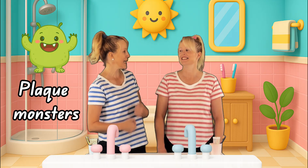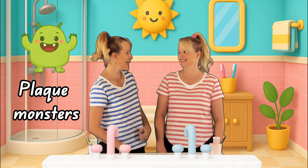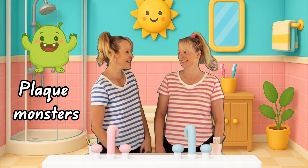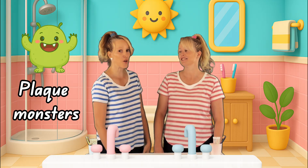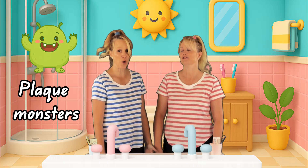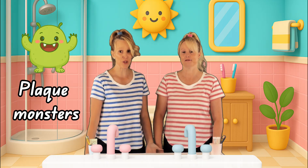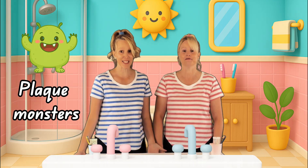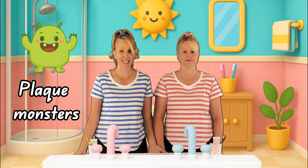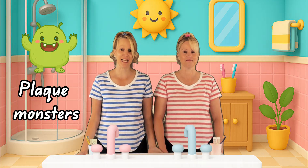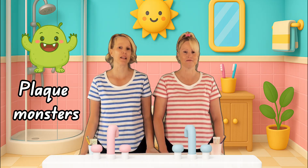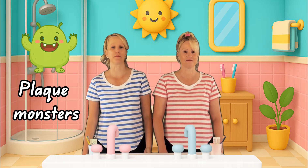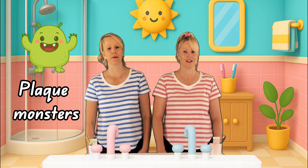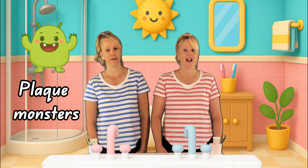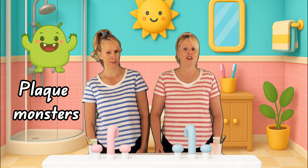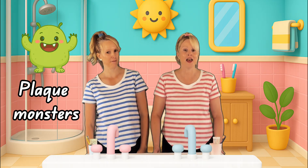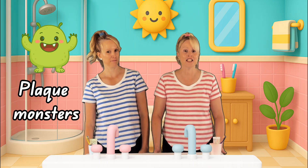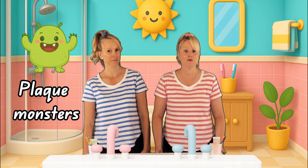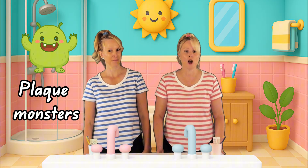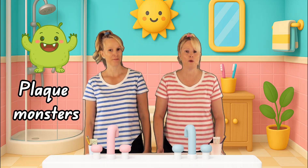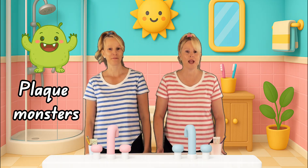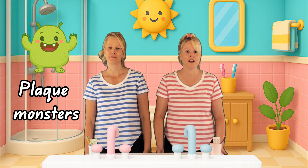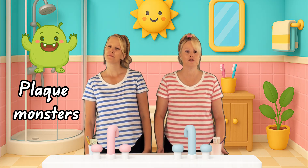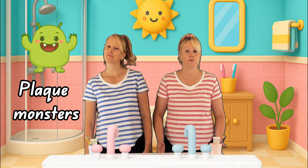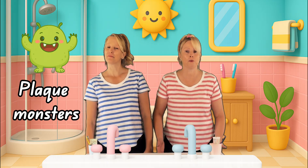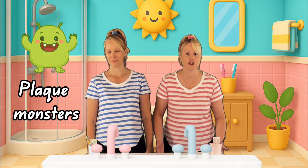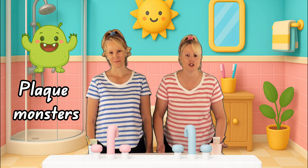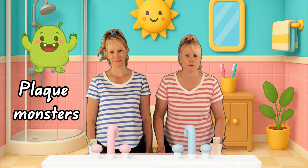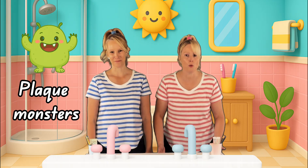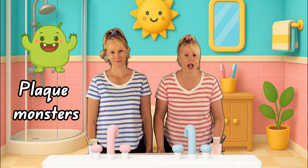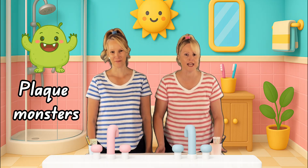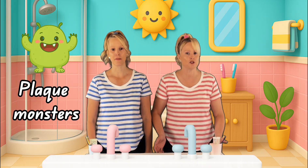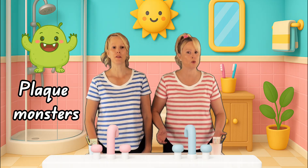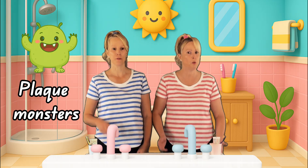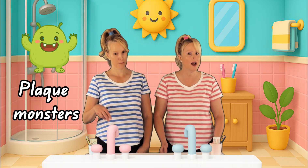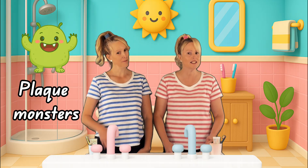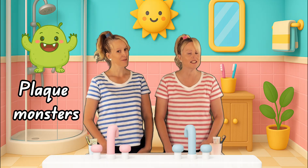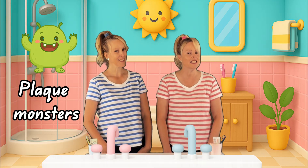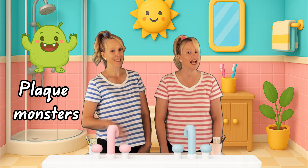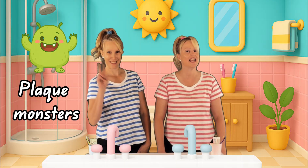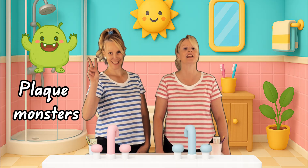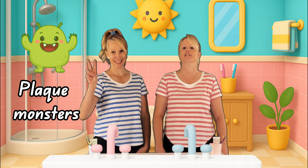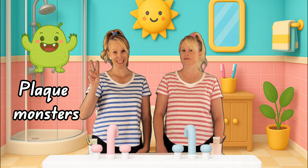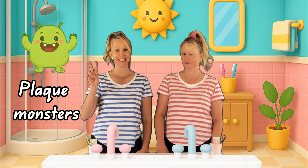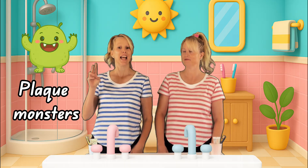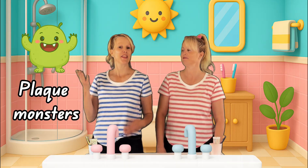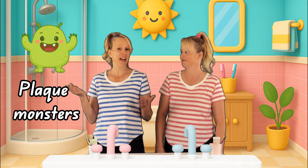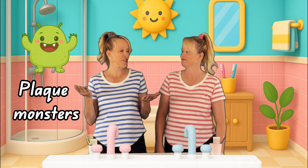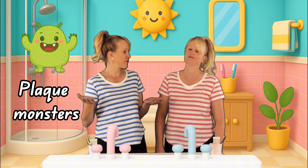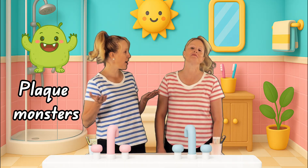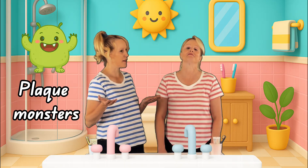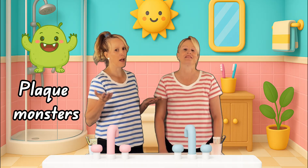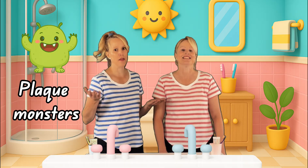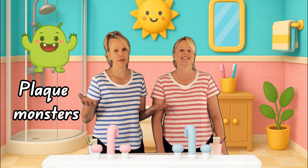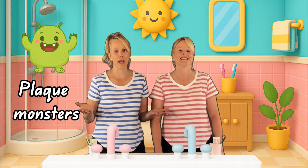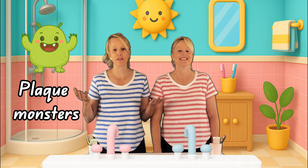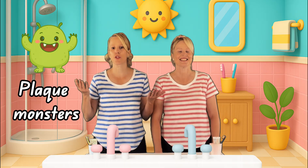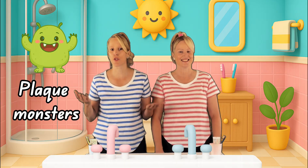eat or sleep. That's why we have to brush them away twice a day. That's right, and that's